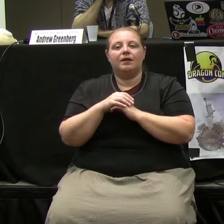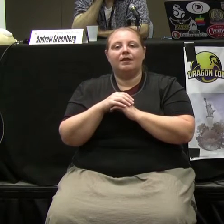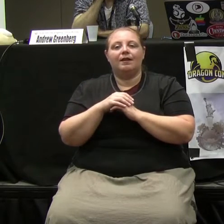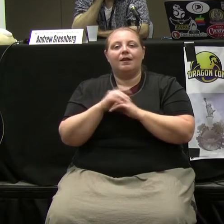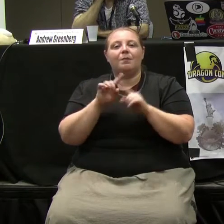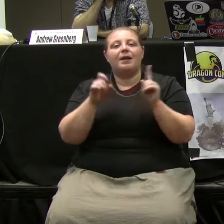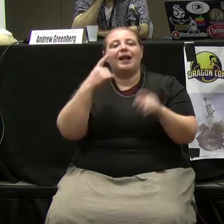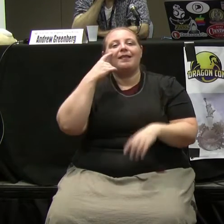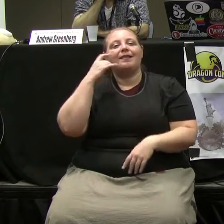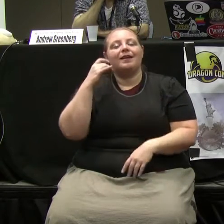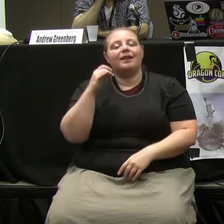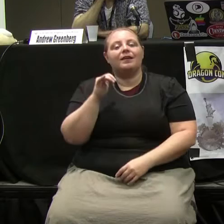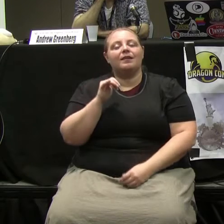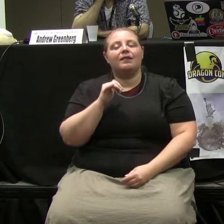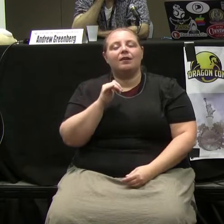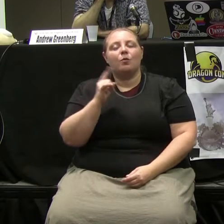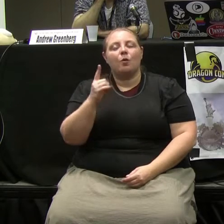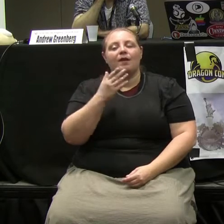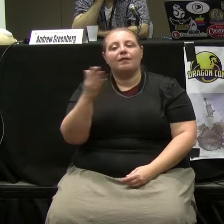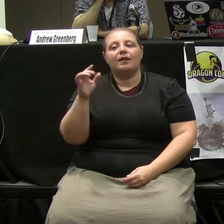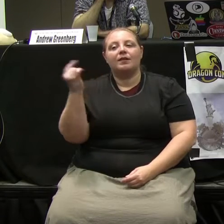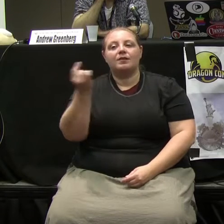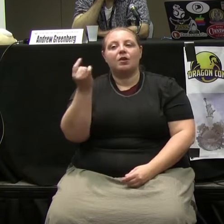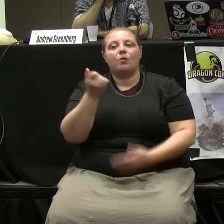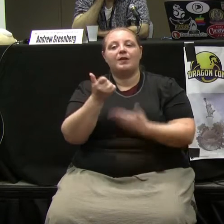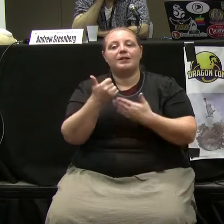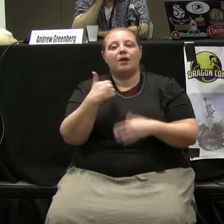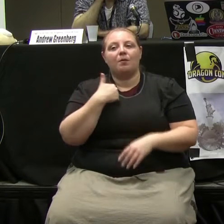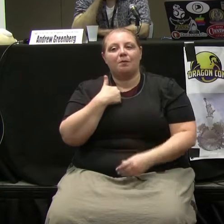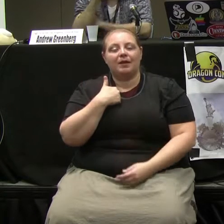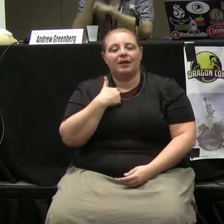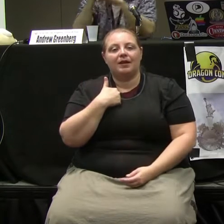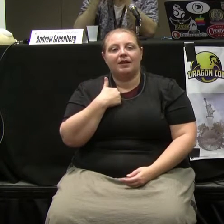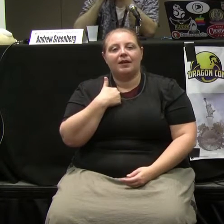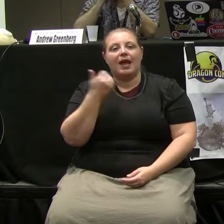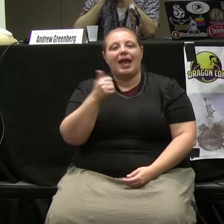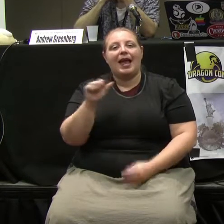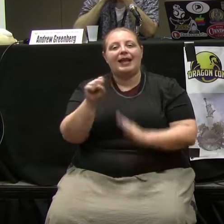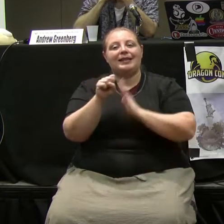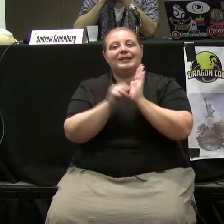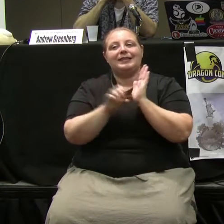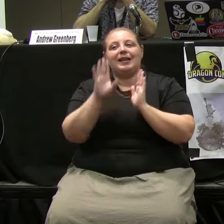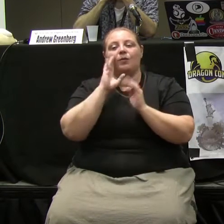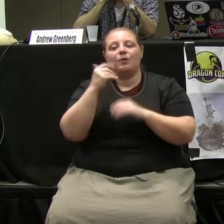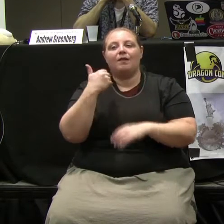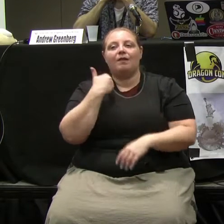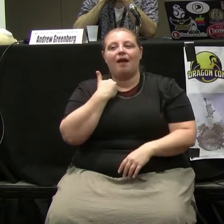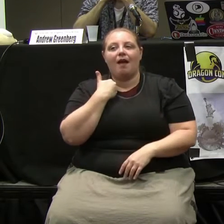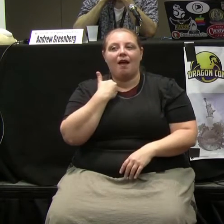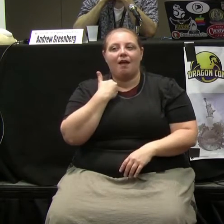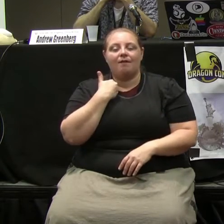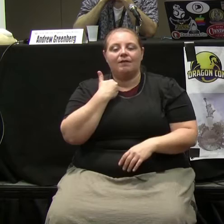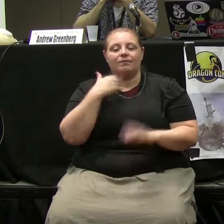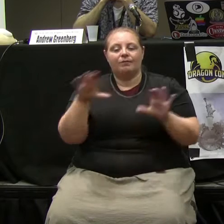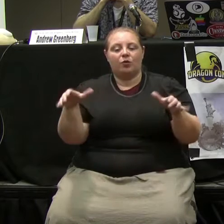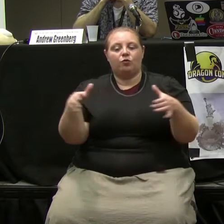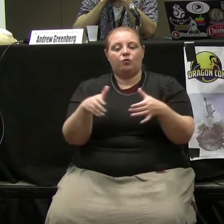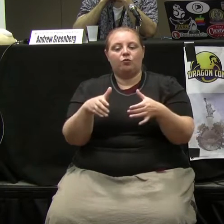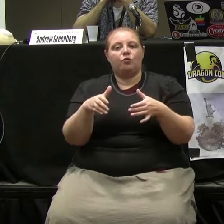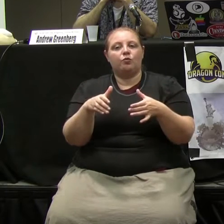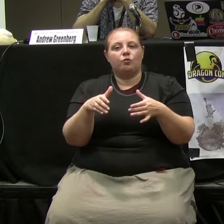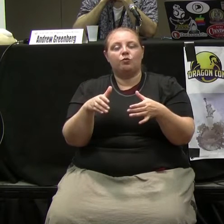I think that also one thing that's always helped me is, you know, any given state is going to have a crew of